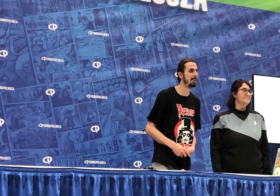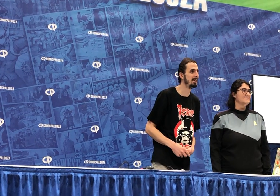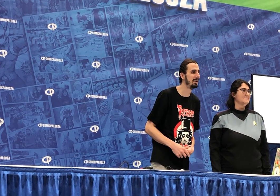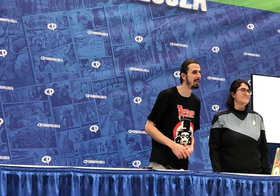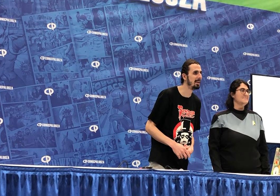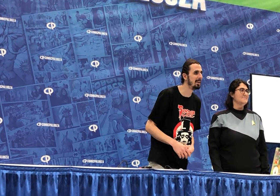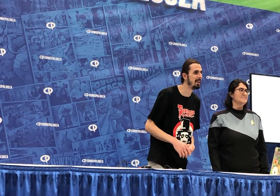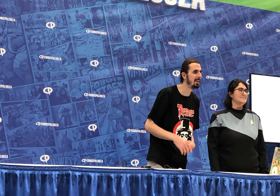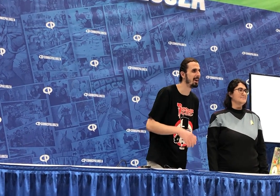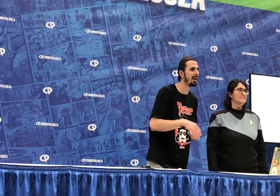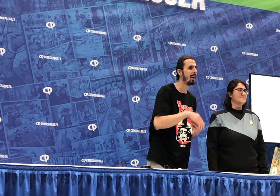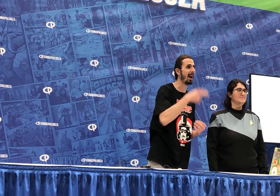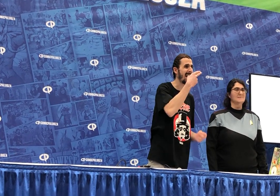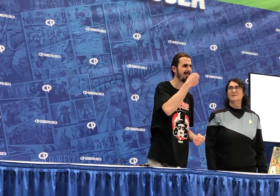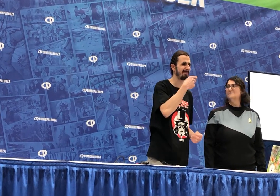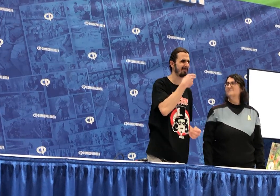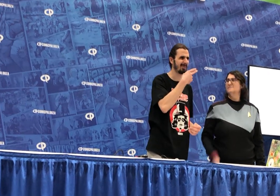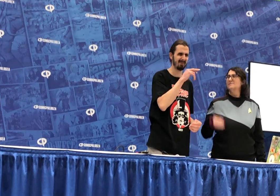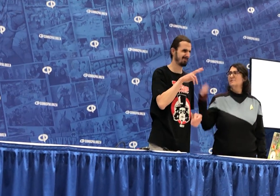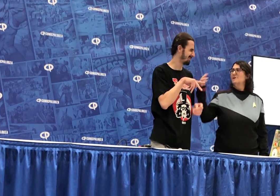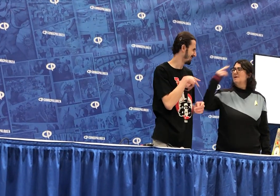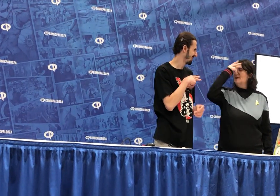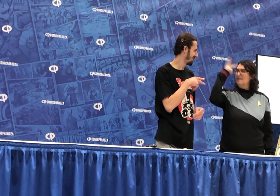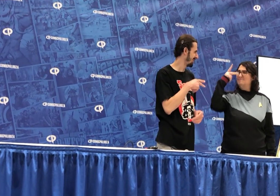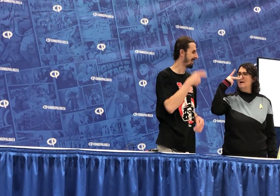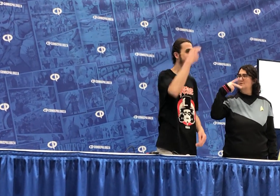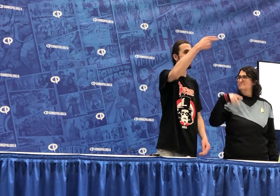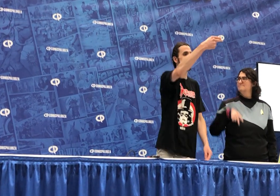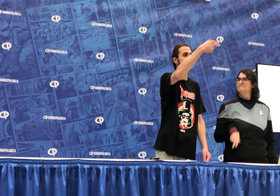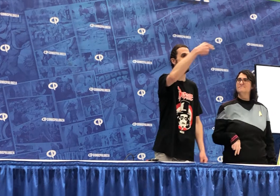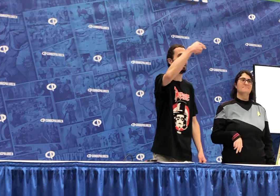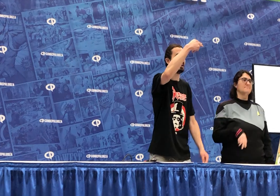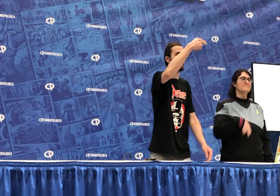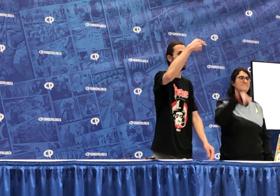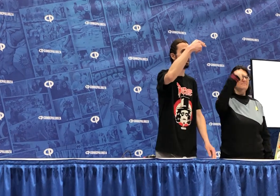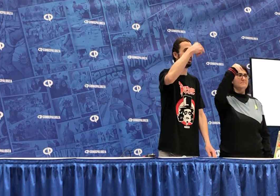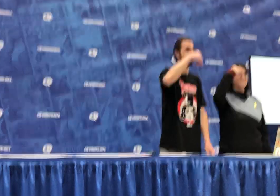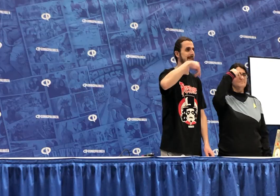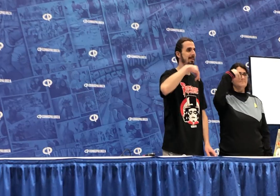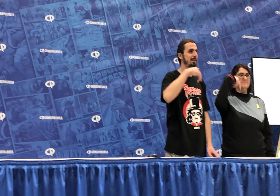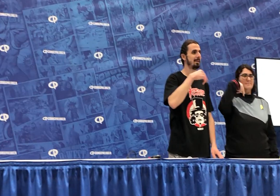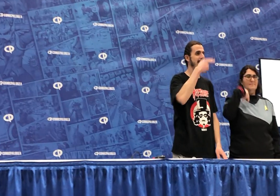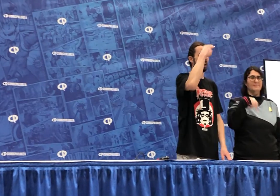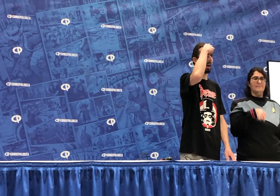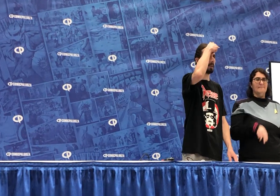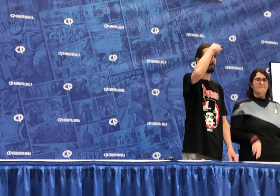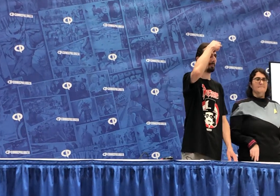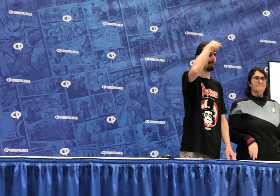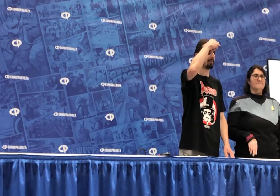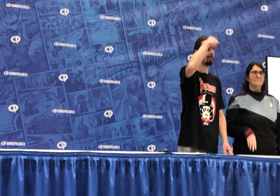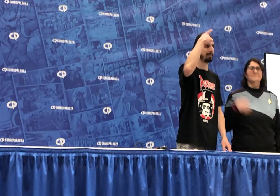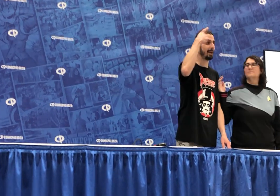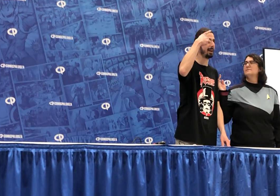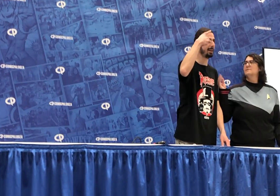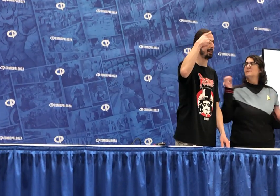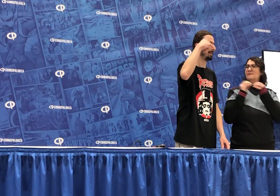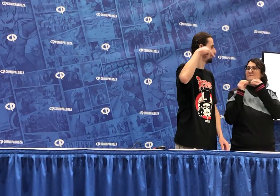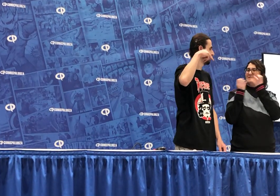You said Harry Potter. Can you do that one again? Oh yeah, it's an H like this, H and P, but you kind